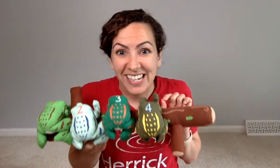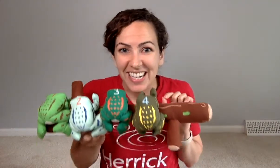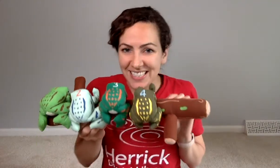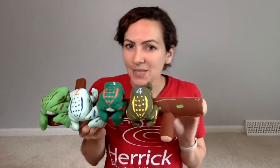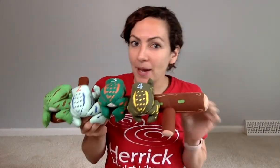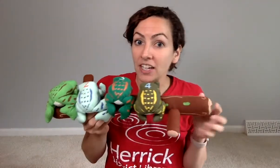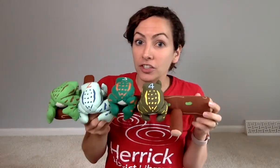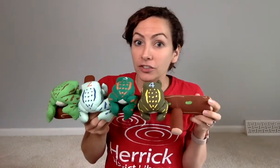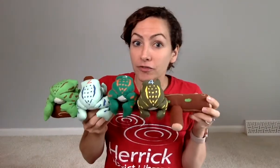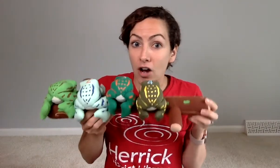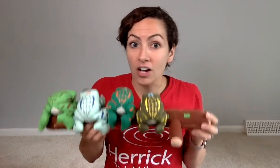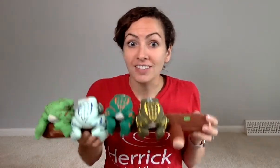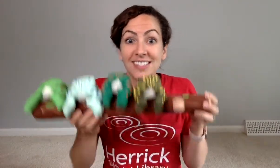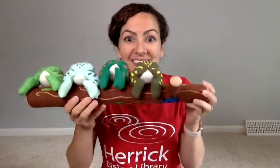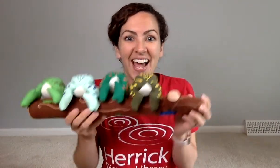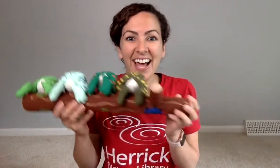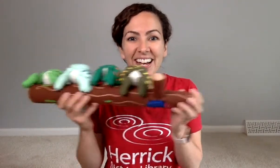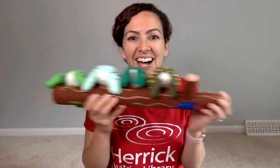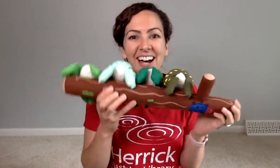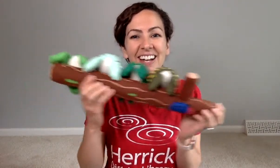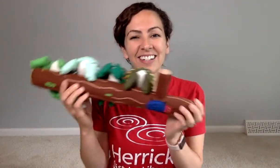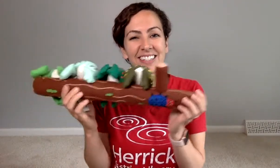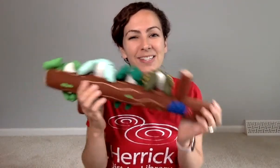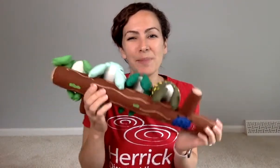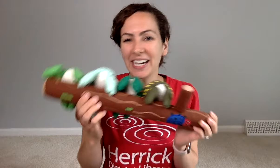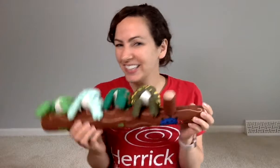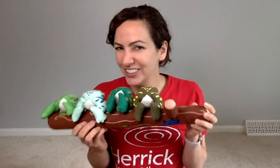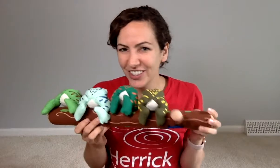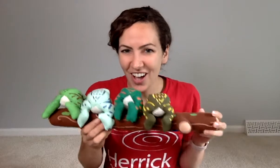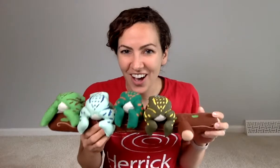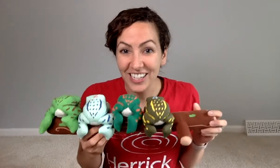and speckled frogs sat on a speckled